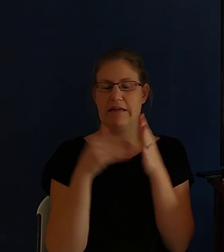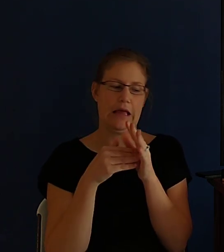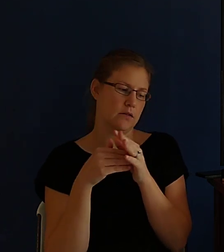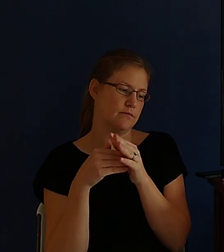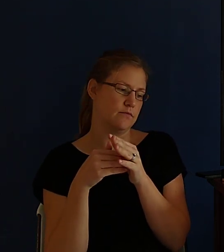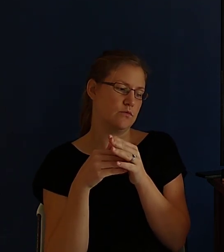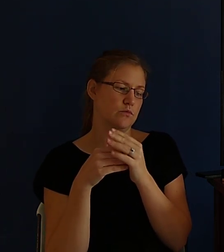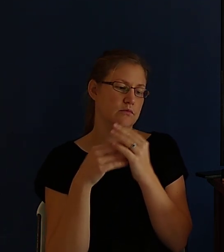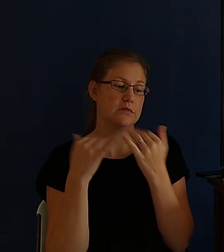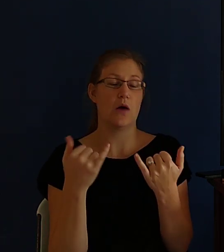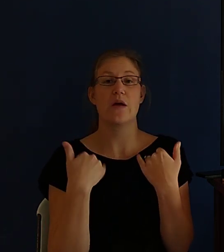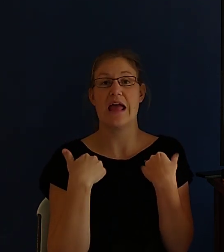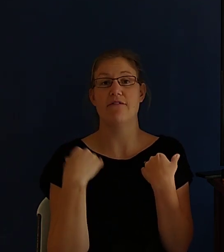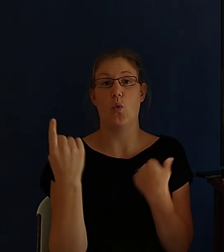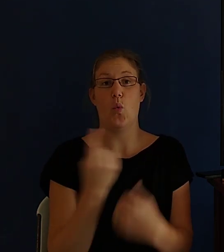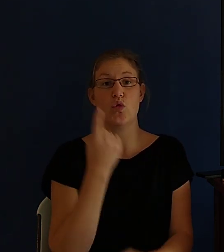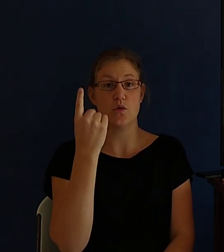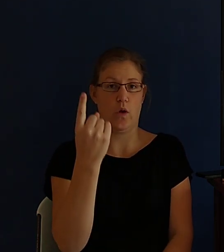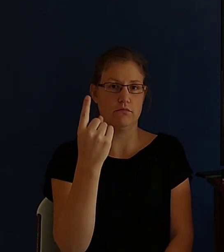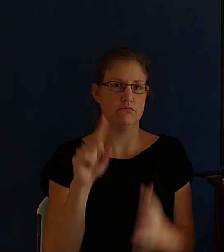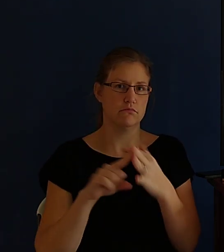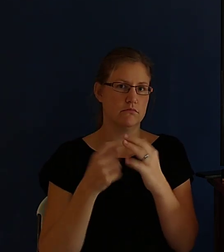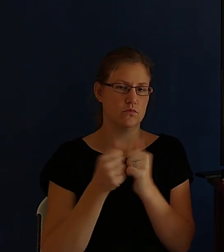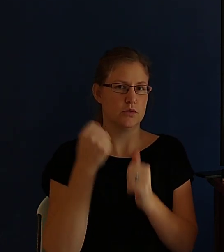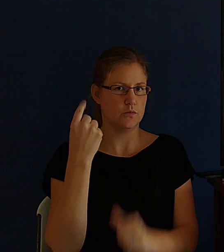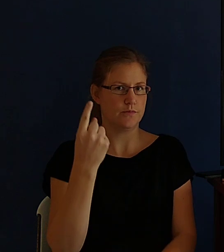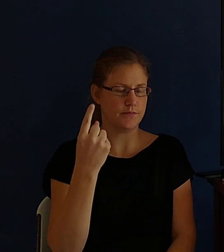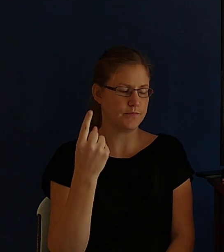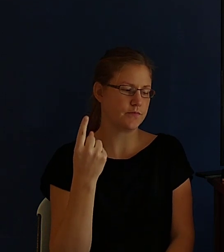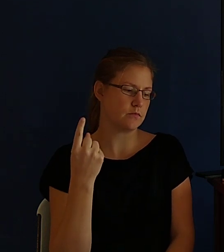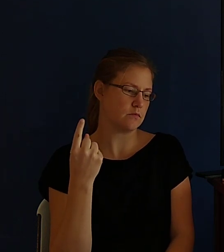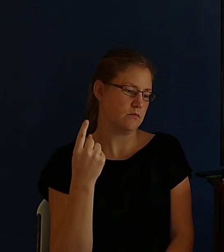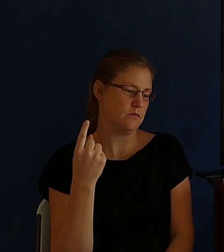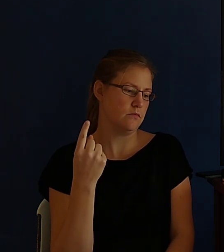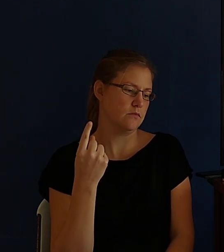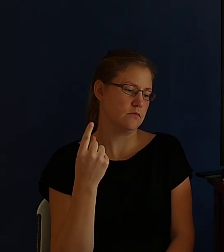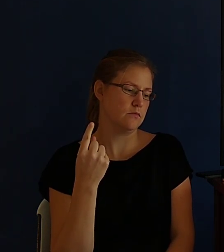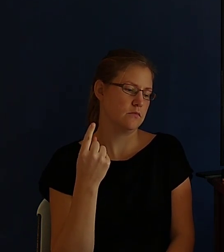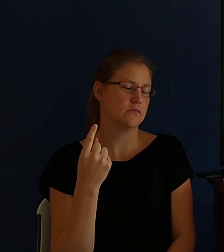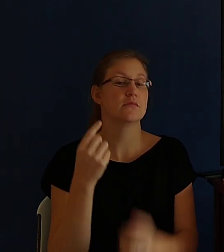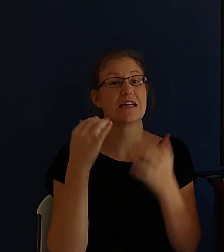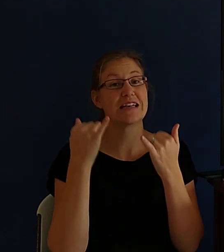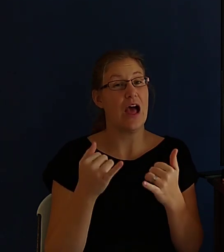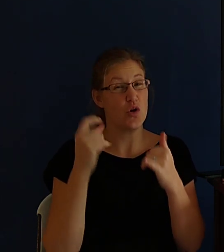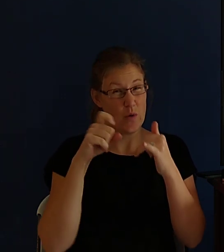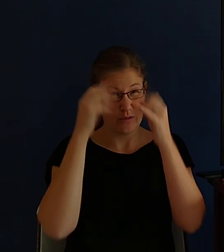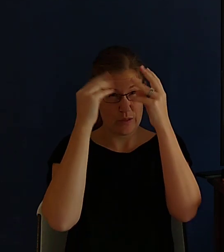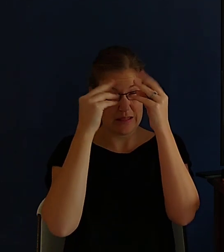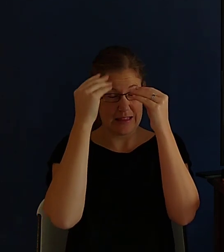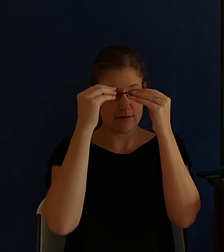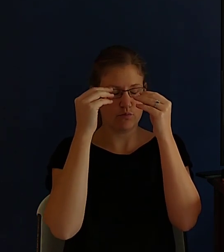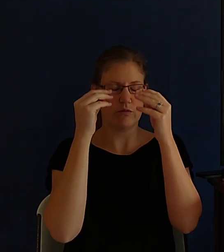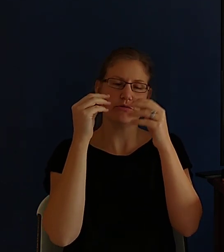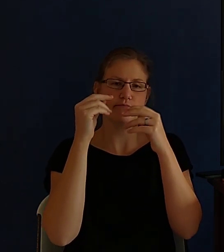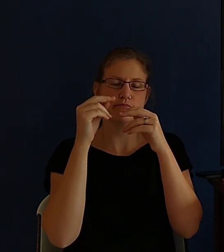1. Okay, let's start with 1. And now you need to consider, you need to construct a